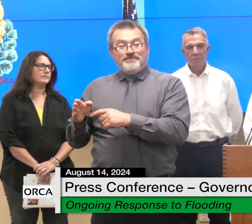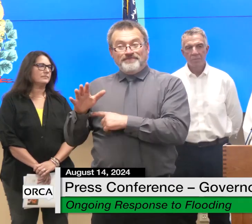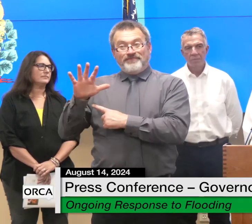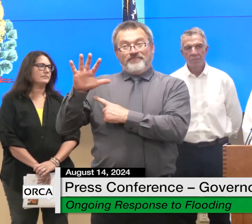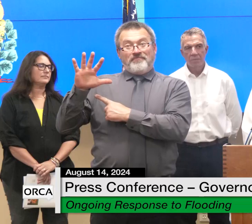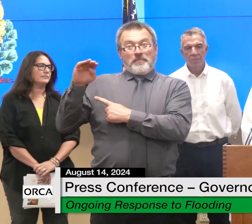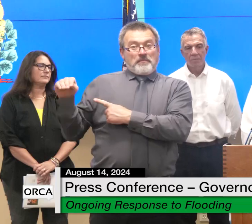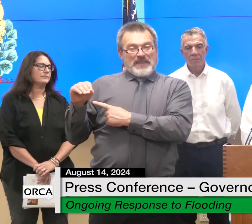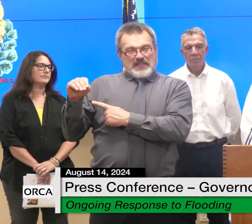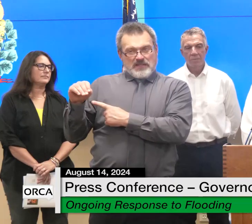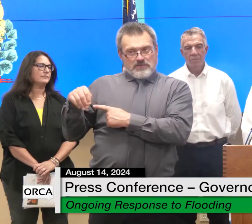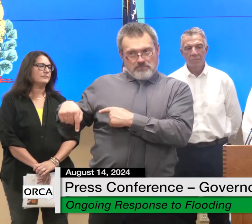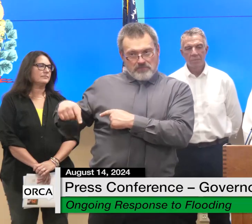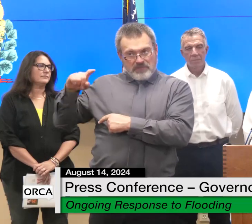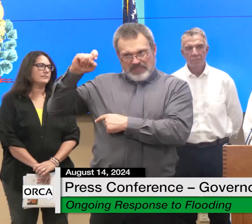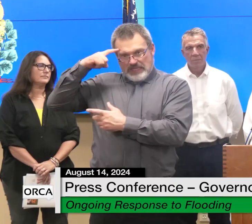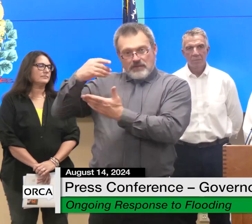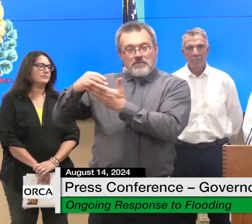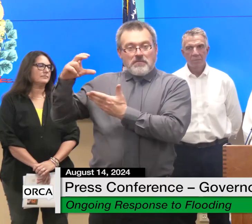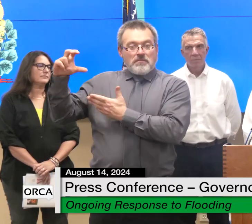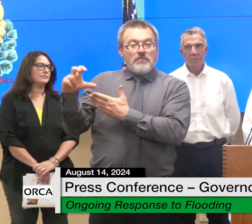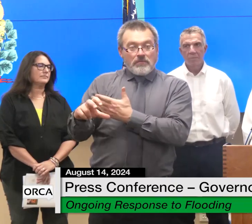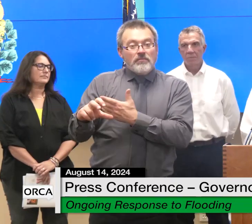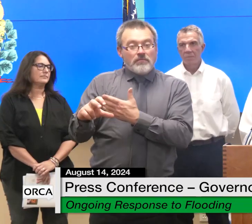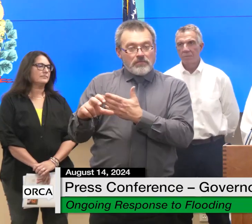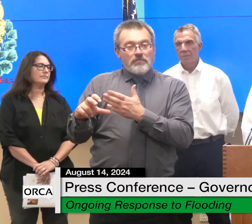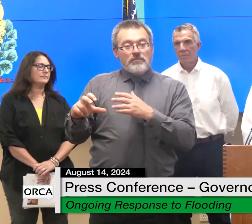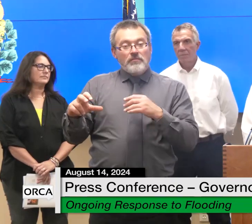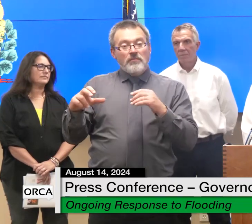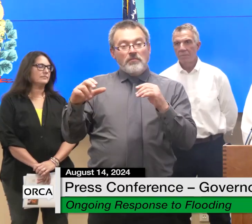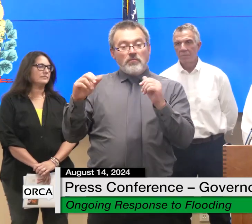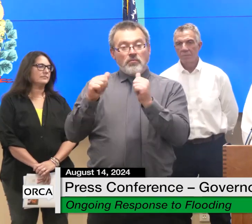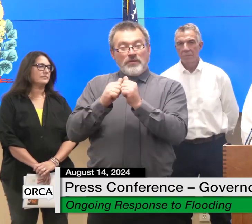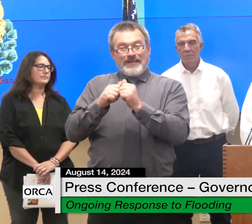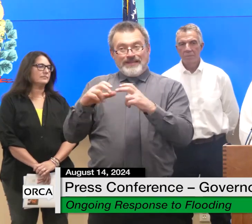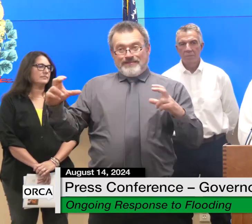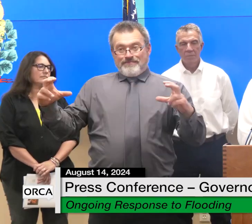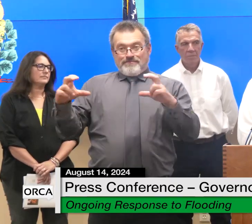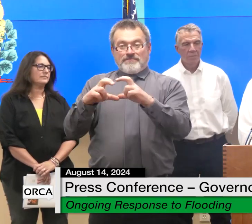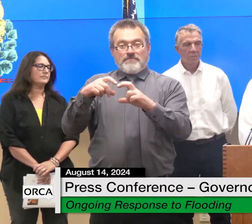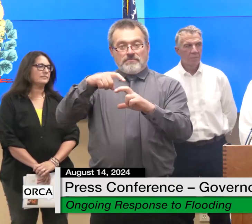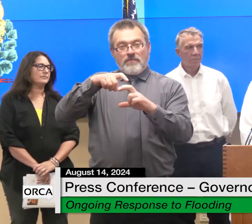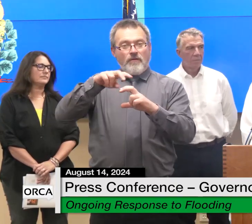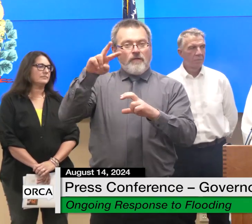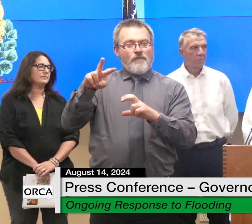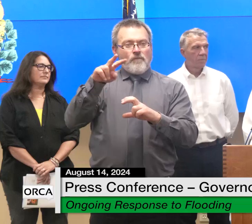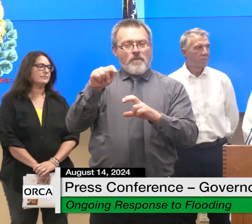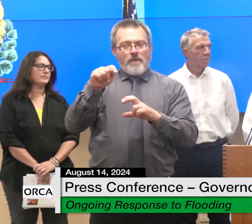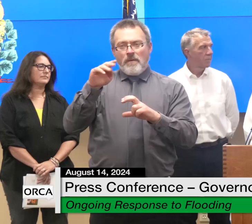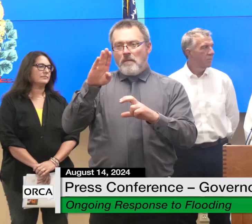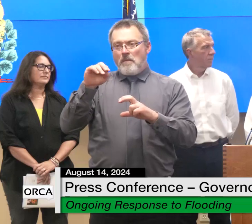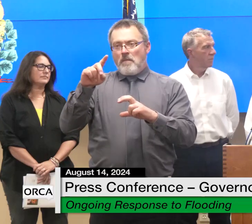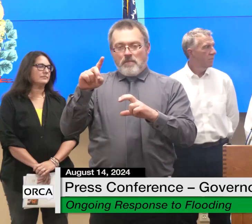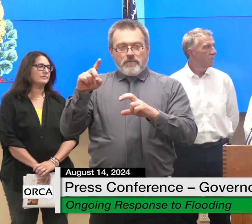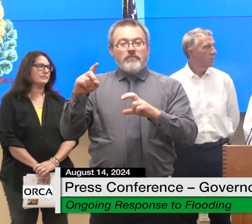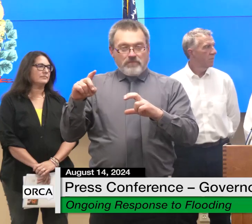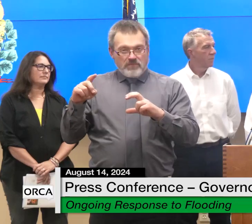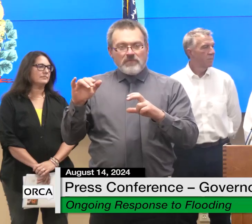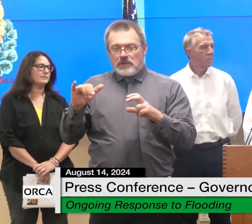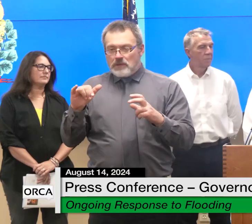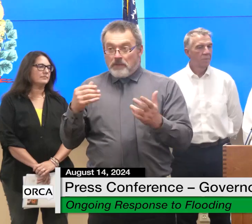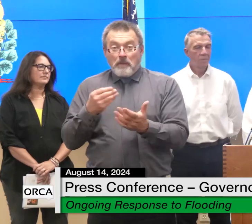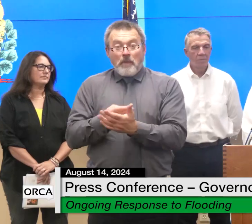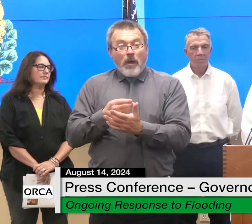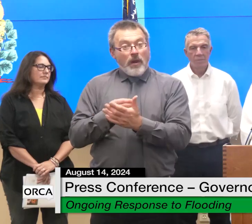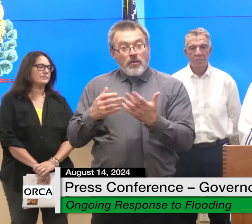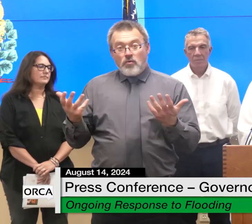through a partnership with the Vermont Bond Bank. We're meeting with the hardest hit communities to distribute these funds and know that while the